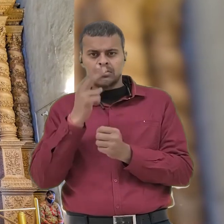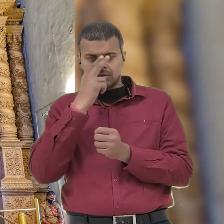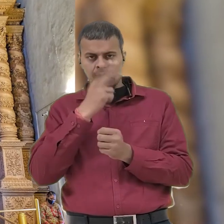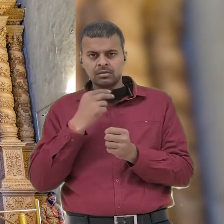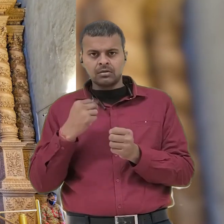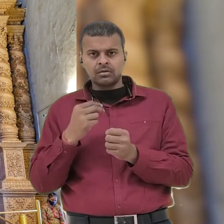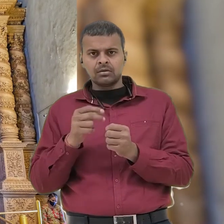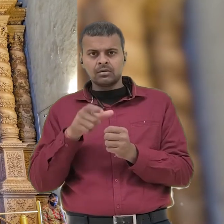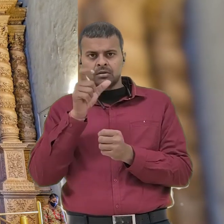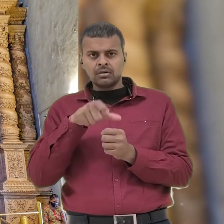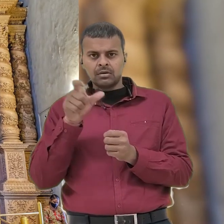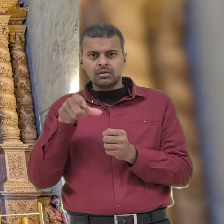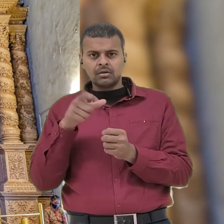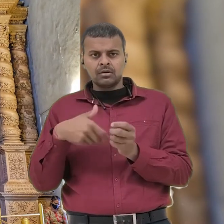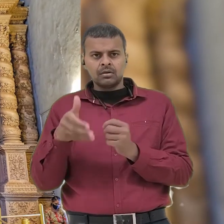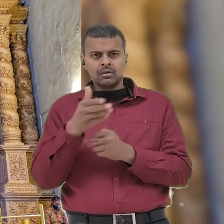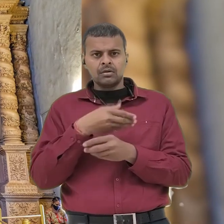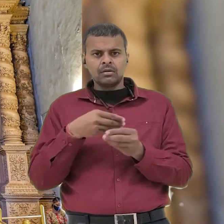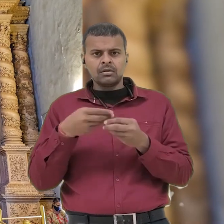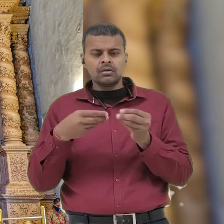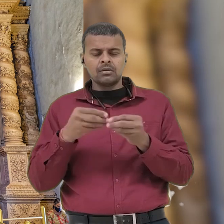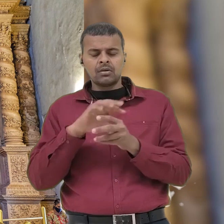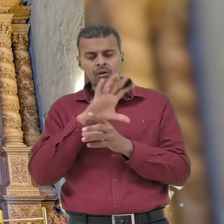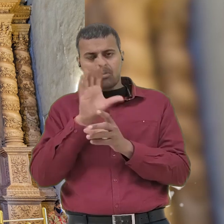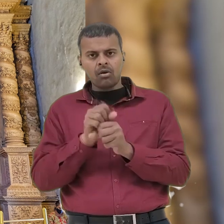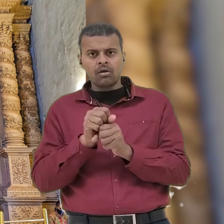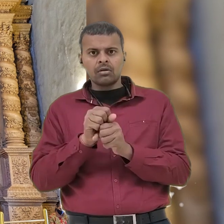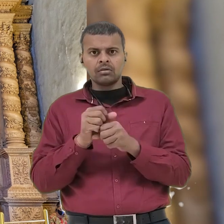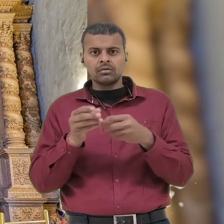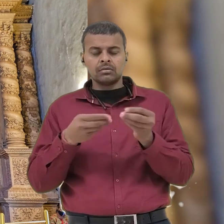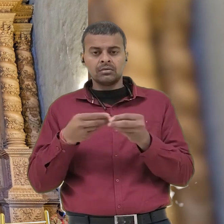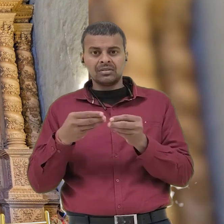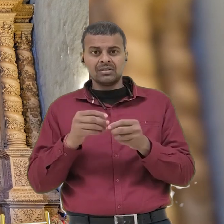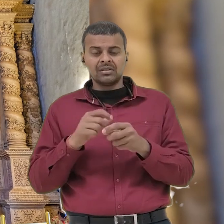made by the Florentine sculptor Giovanni Battista Foggini